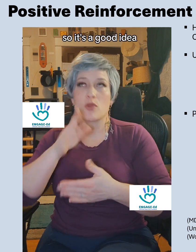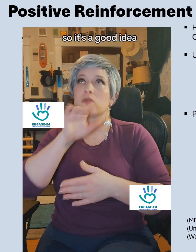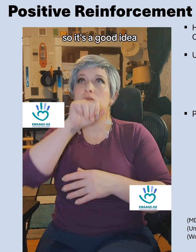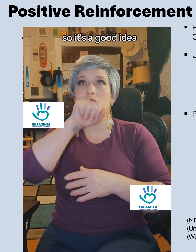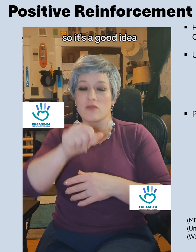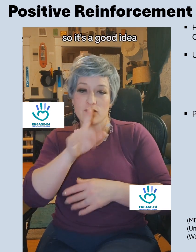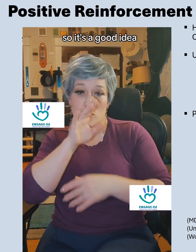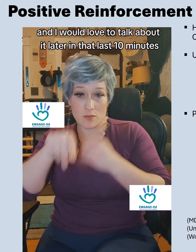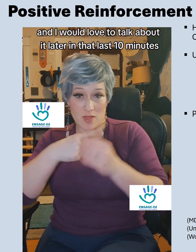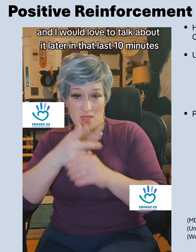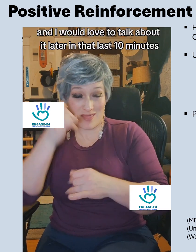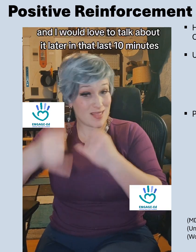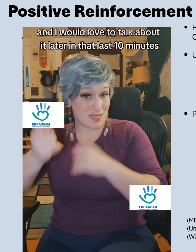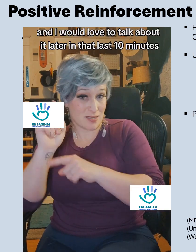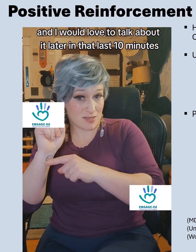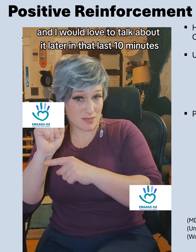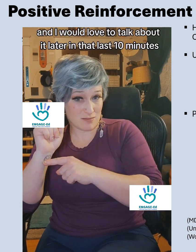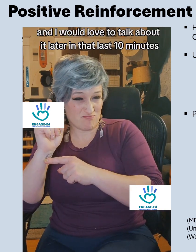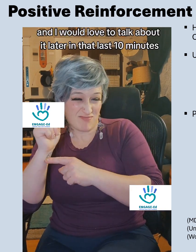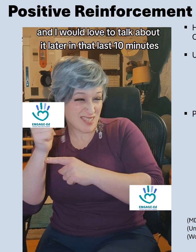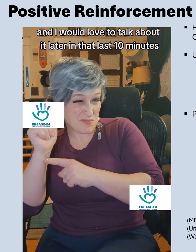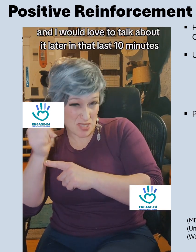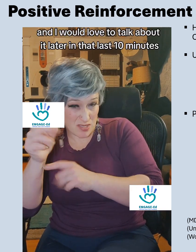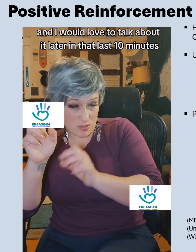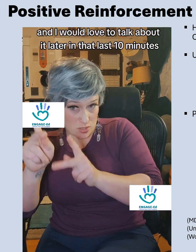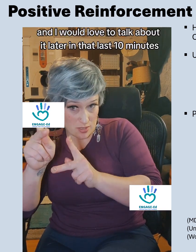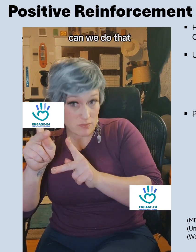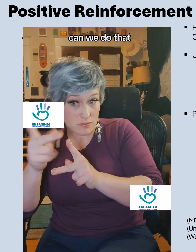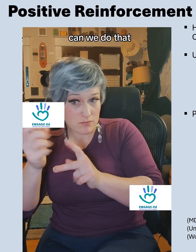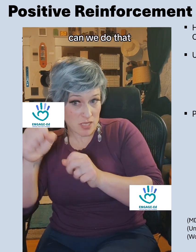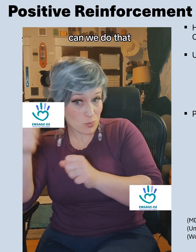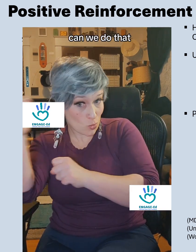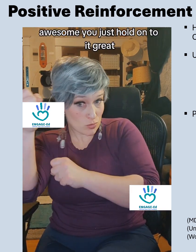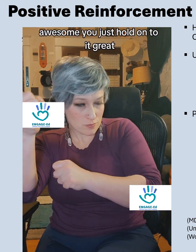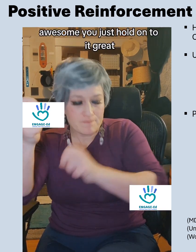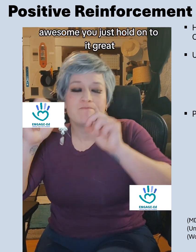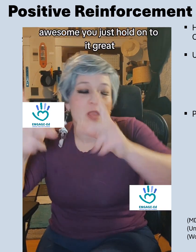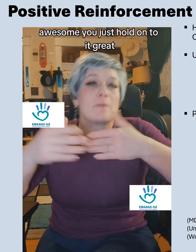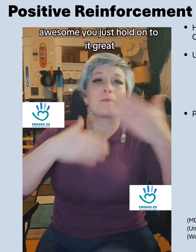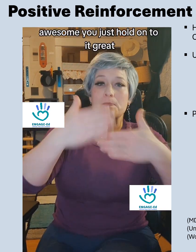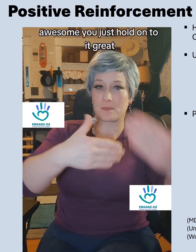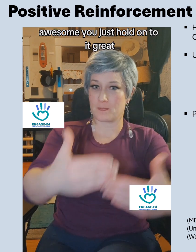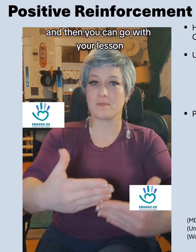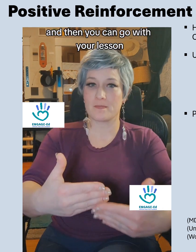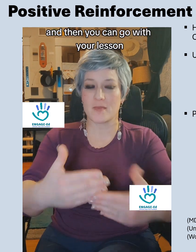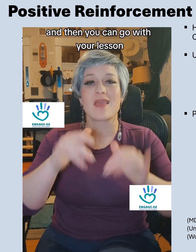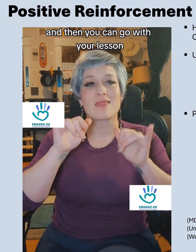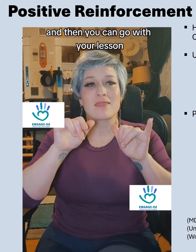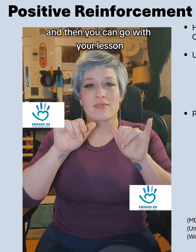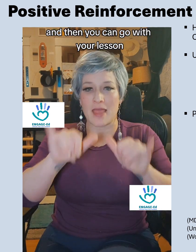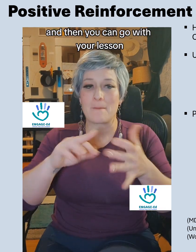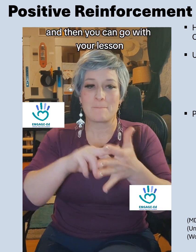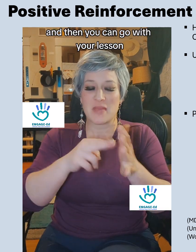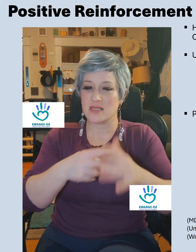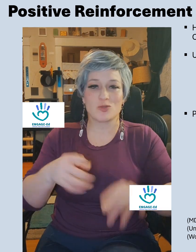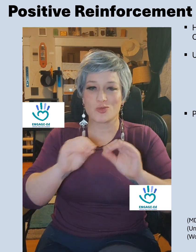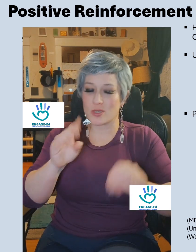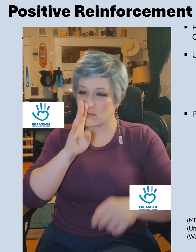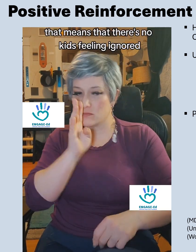So it's a good idea, and I would love to talk about it later in that last 10 minutes. Can we do that? Awesome. You just hold on to it. Great. And then you can go on with your lesson.